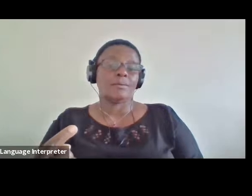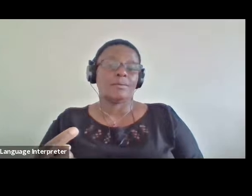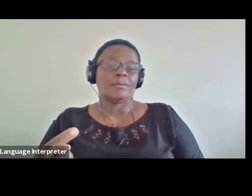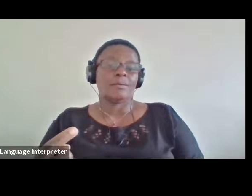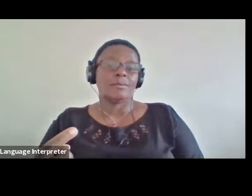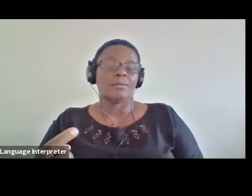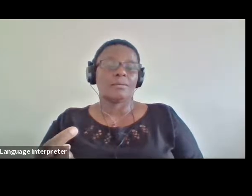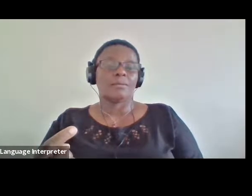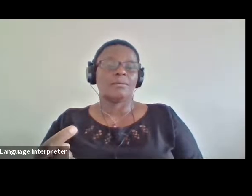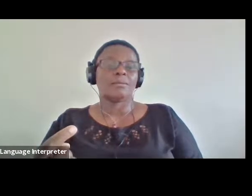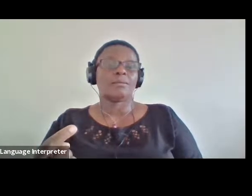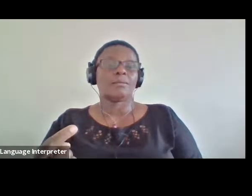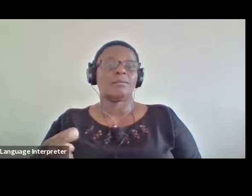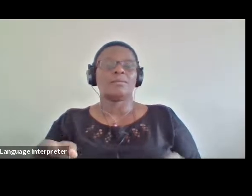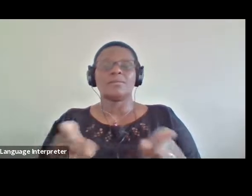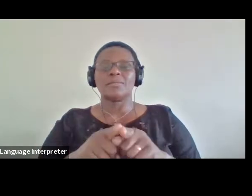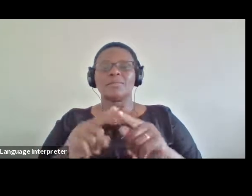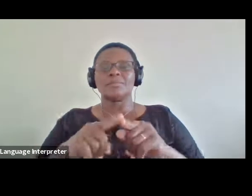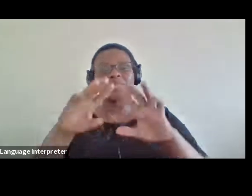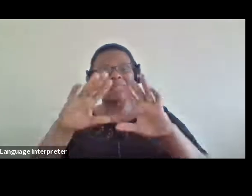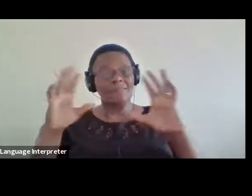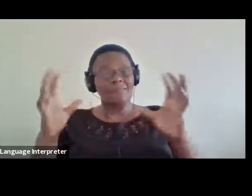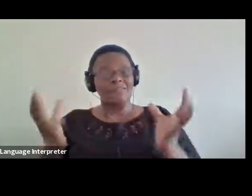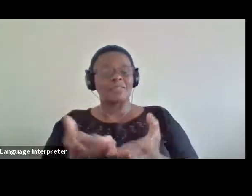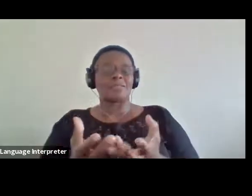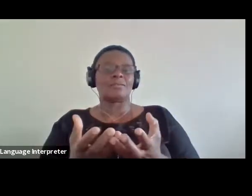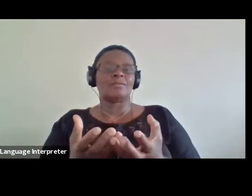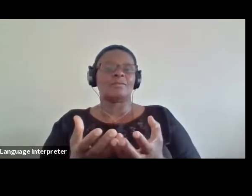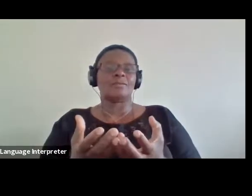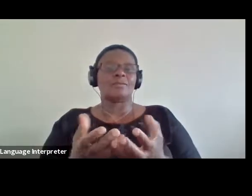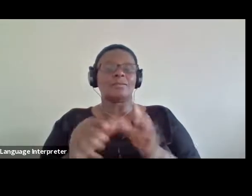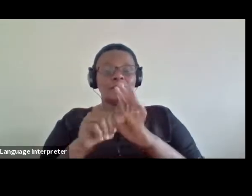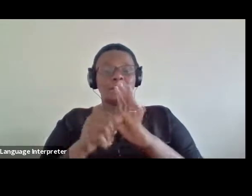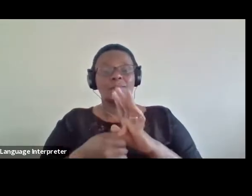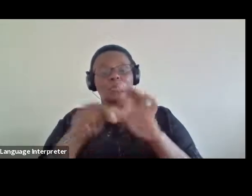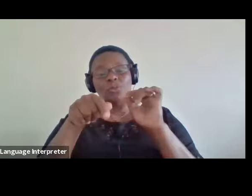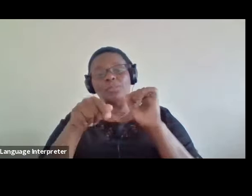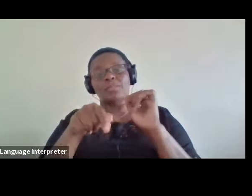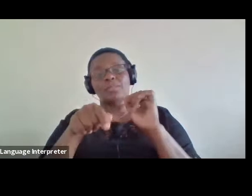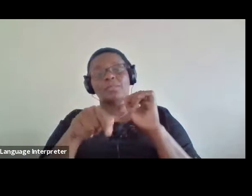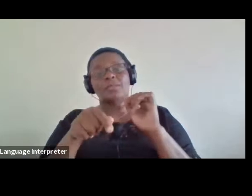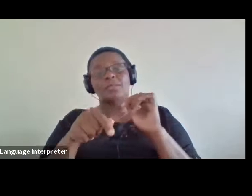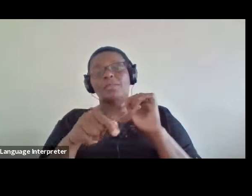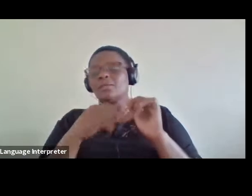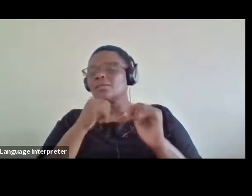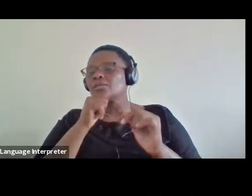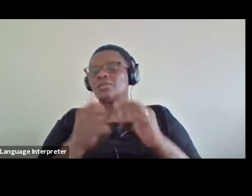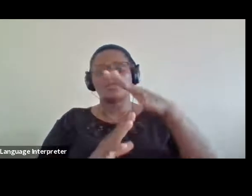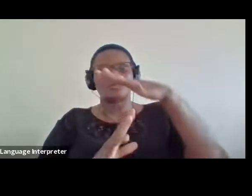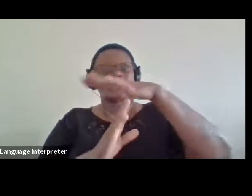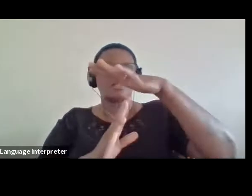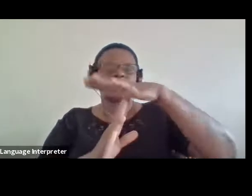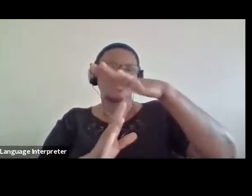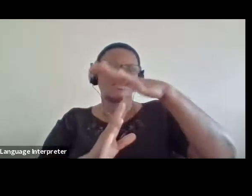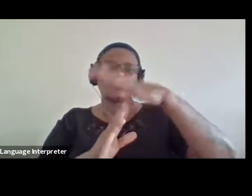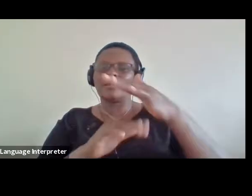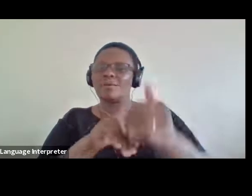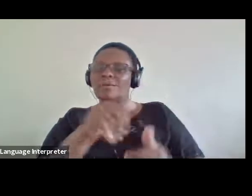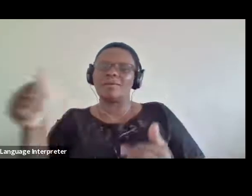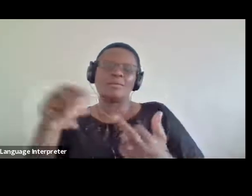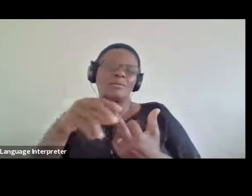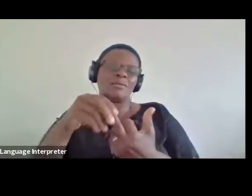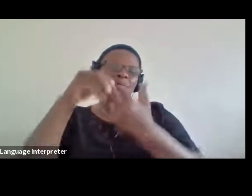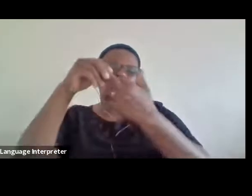the universality of this issue. It doesn't or isn't limited to any one specific group of people, whether